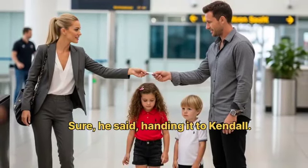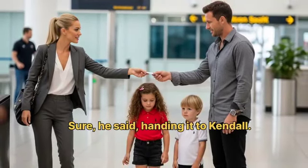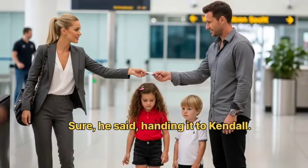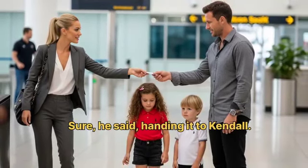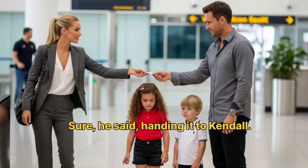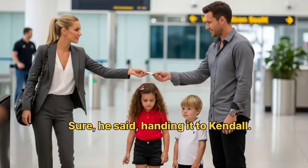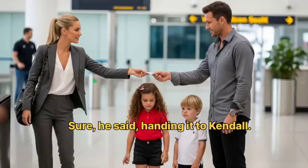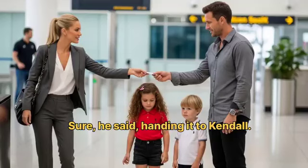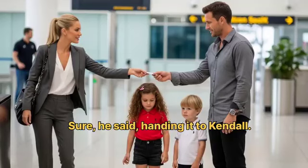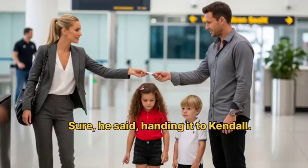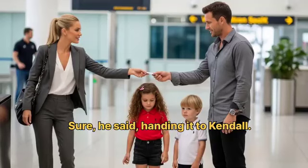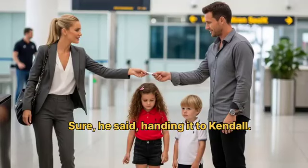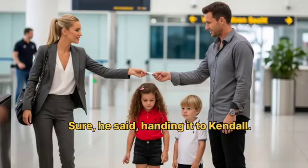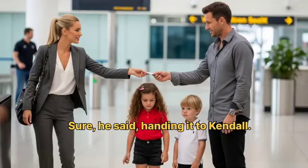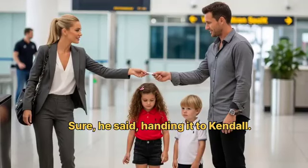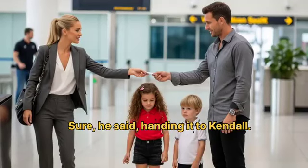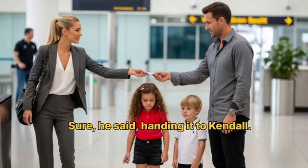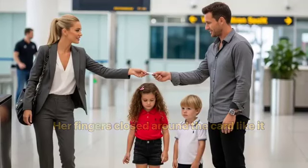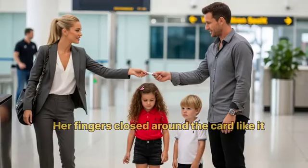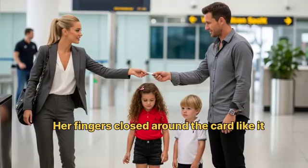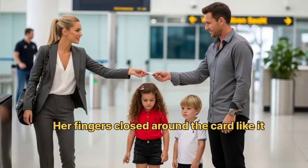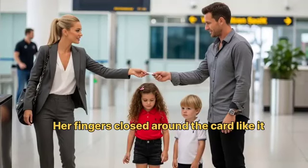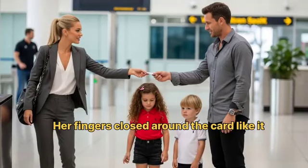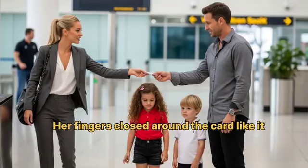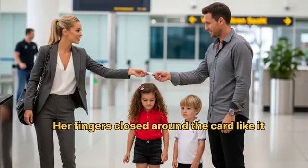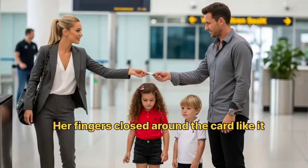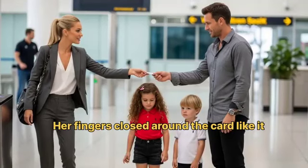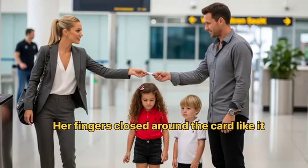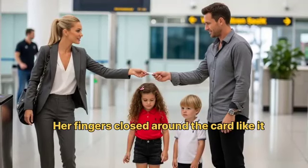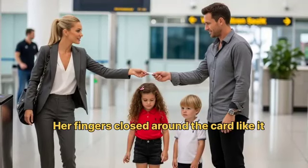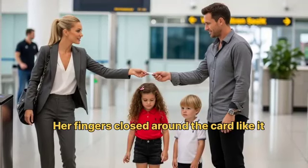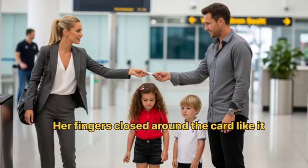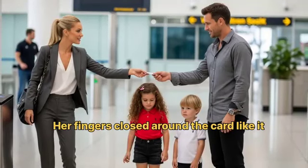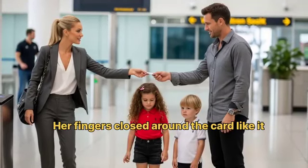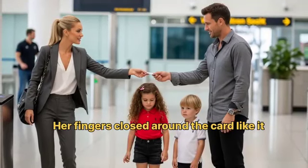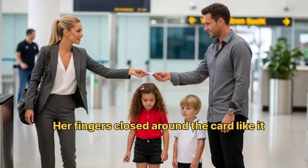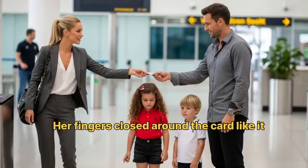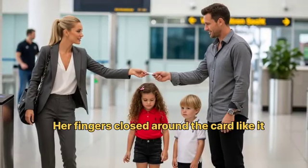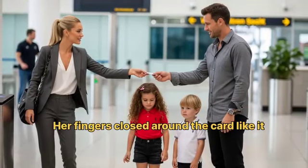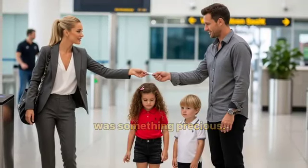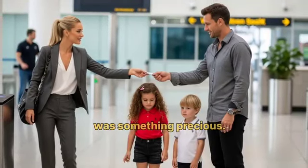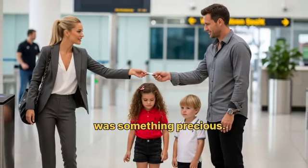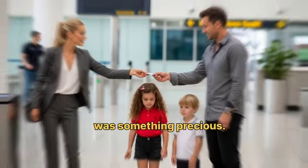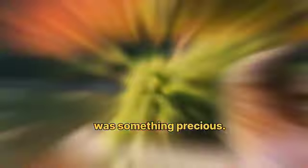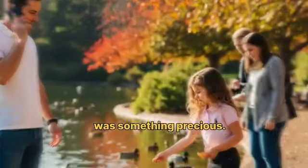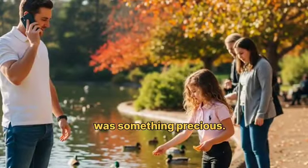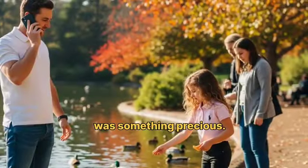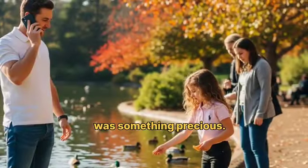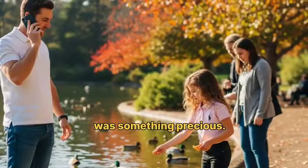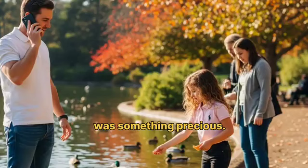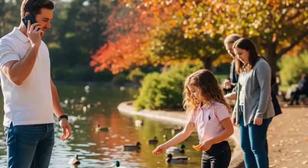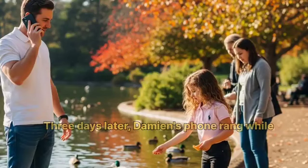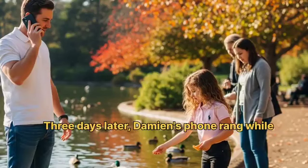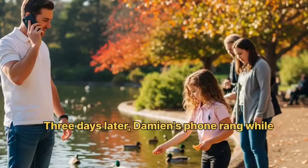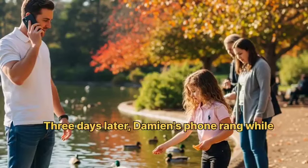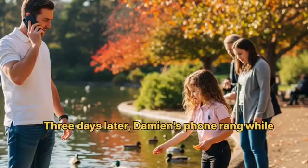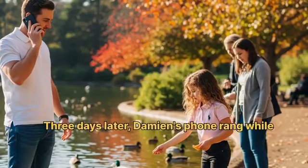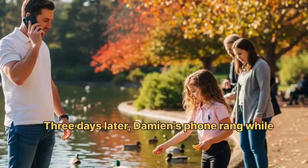said, handing it to Kendall. Her fingers closed around the card like it was something precious. 3 days later,